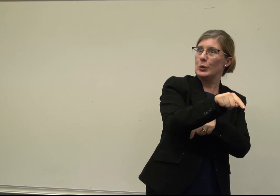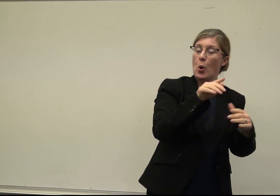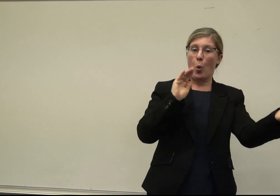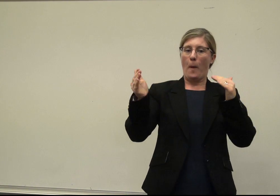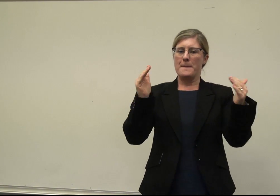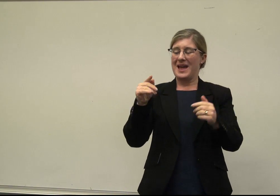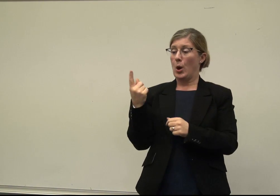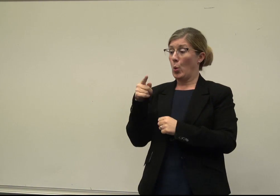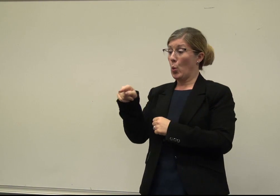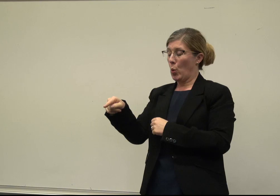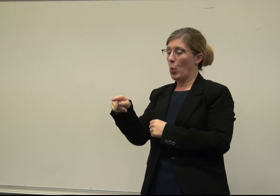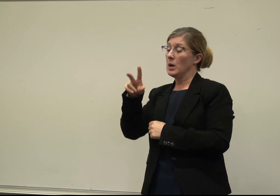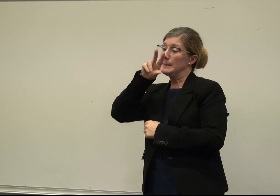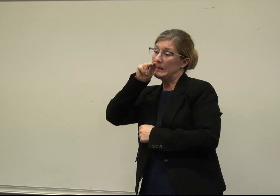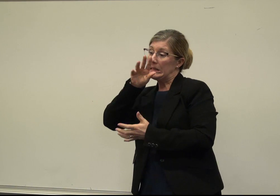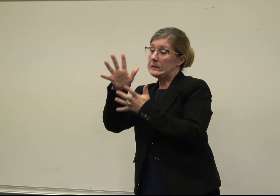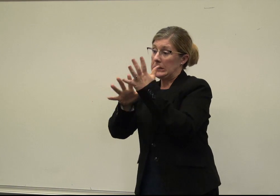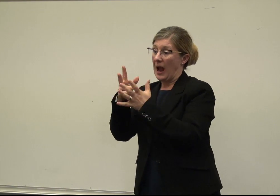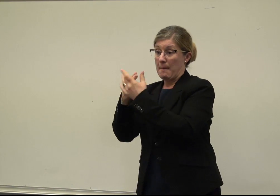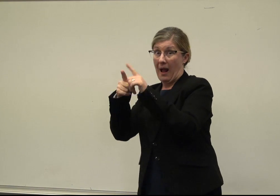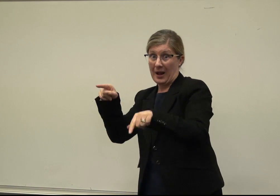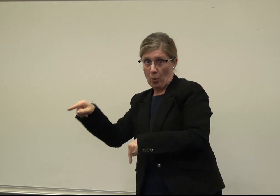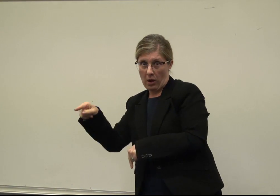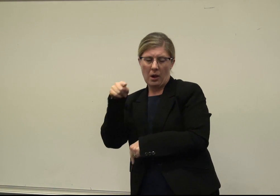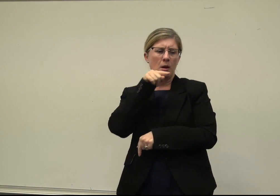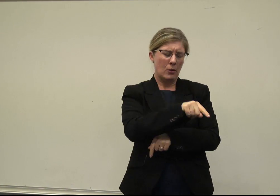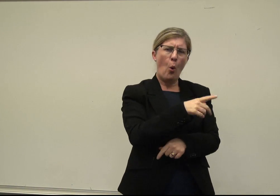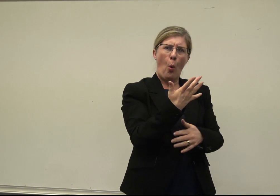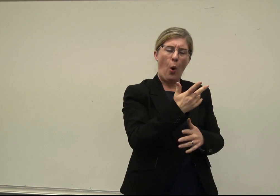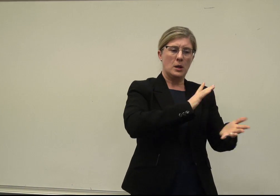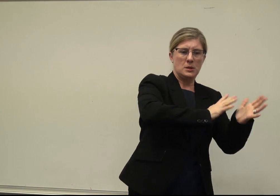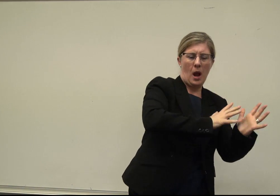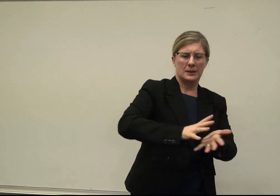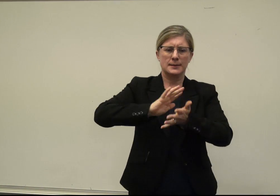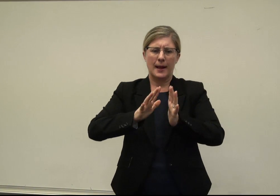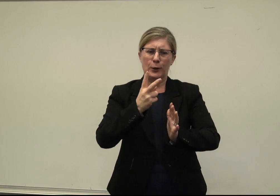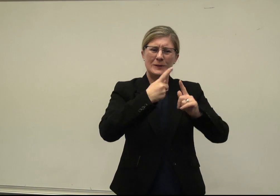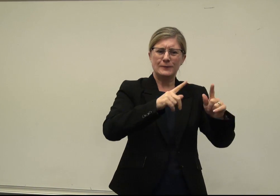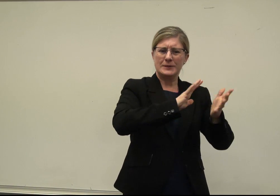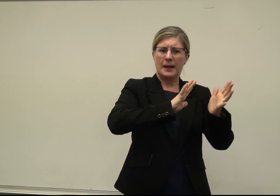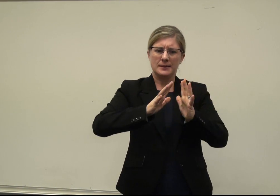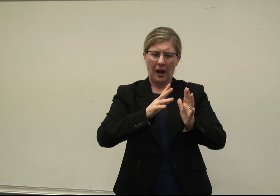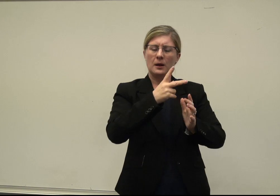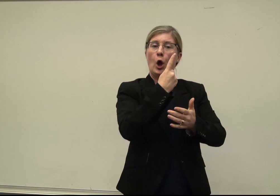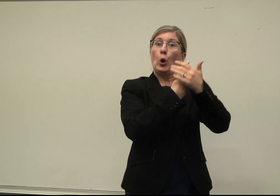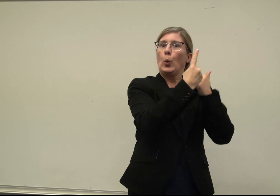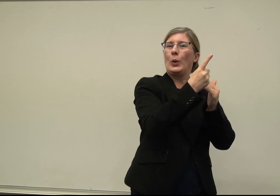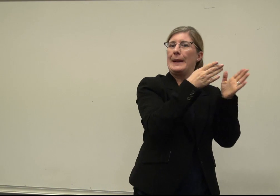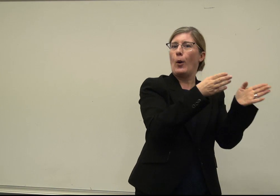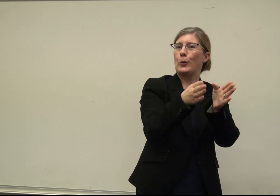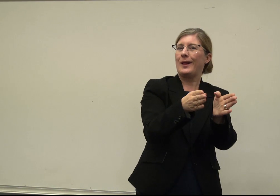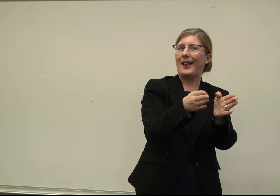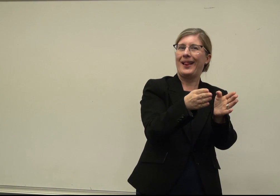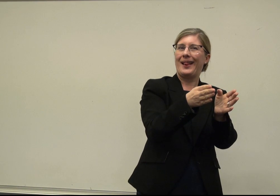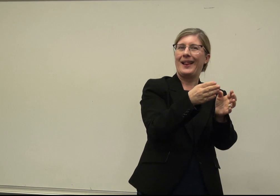signers with unimodal signers and unimodal speakers, or bilingual speakers. So